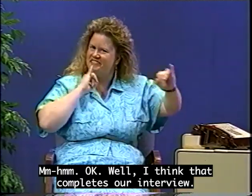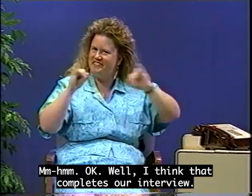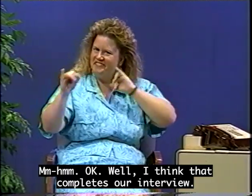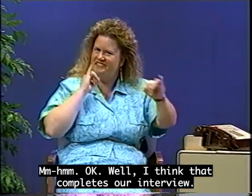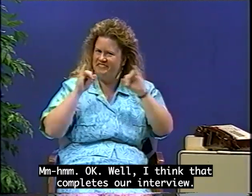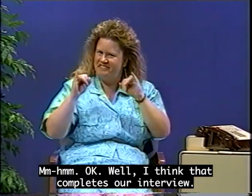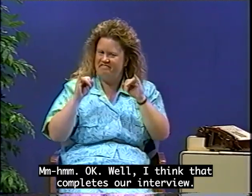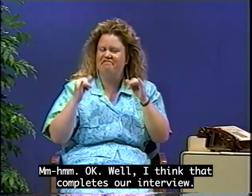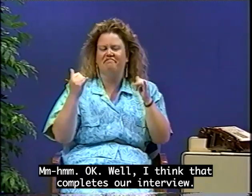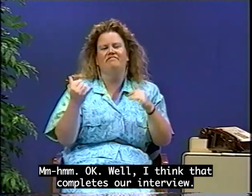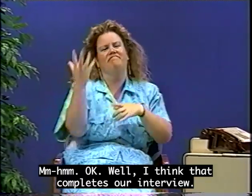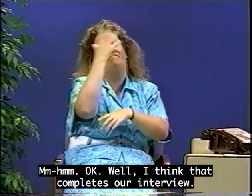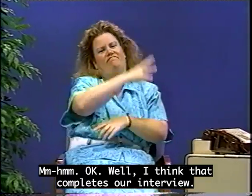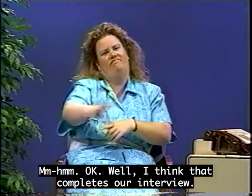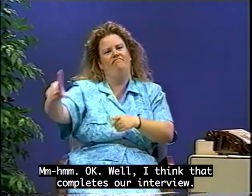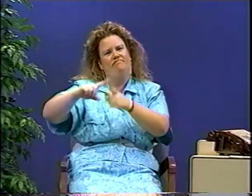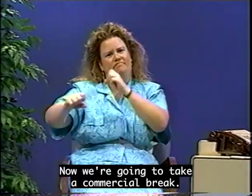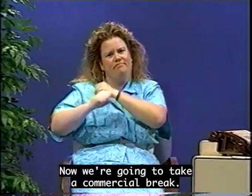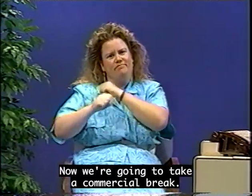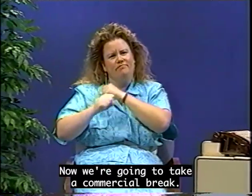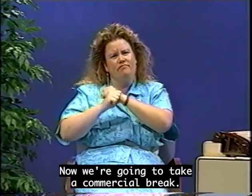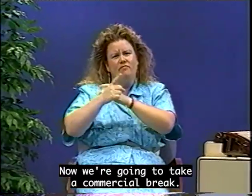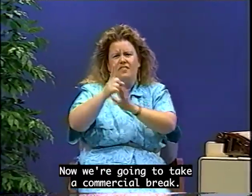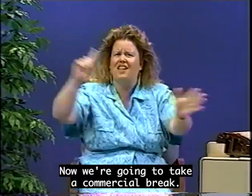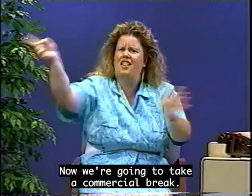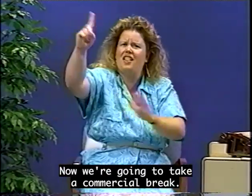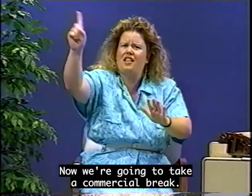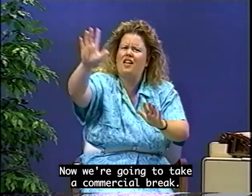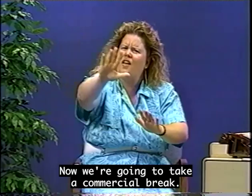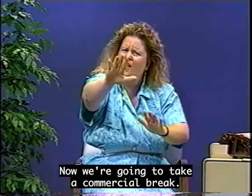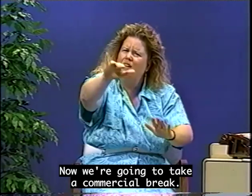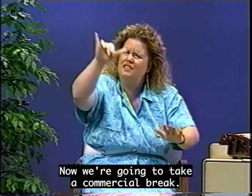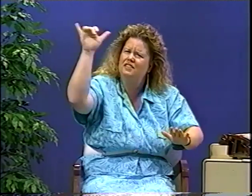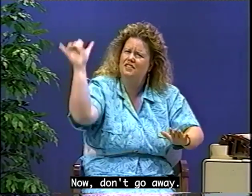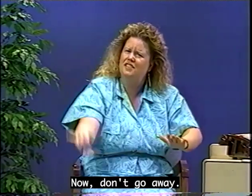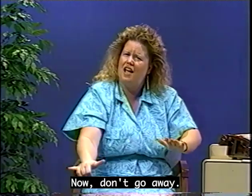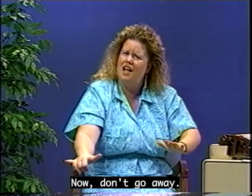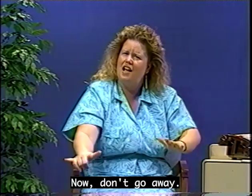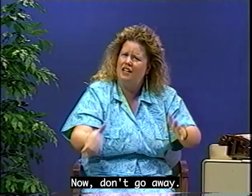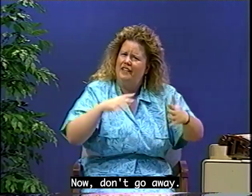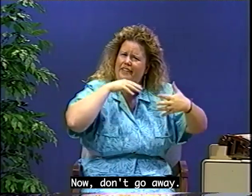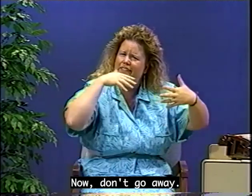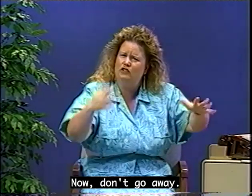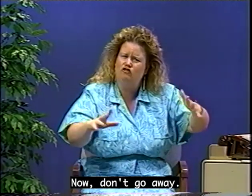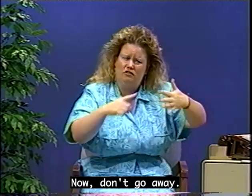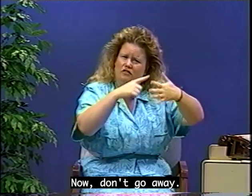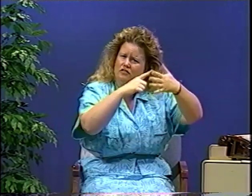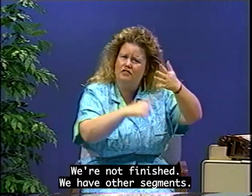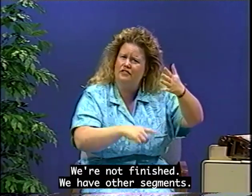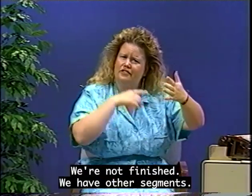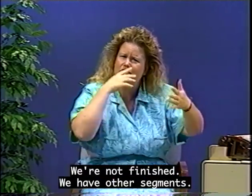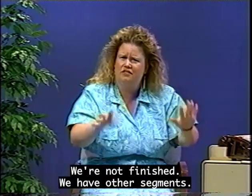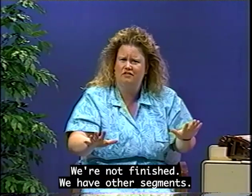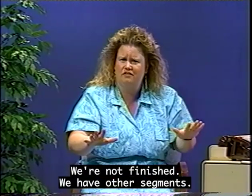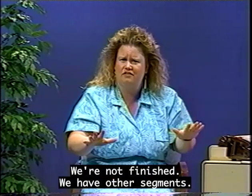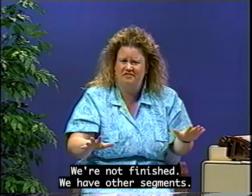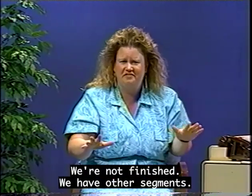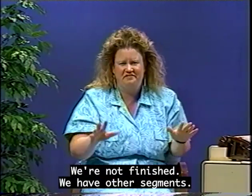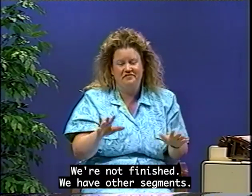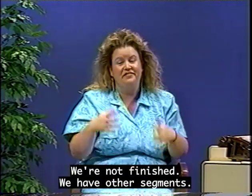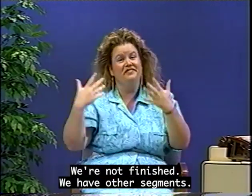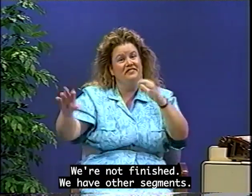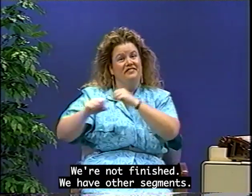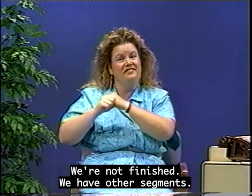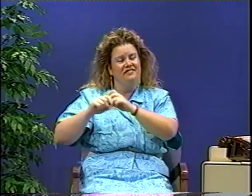Okay. Well, I think that completes our interview. Now we're going to take a commercial break. Now don't go away. We're not finished. We have